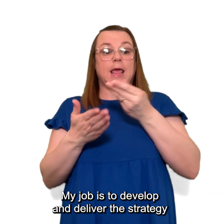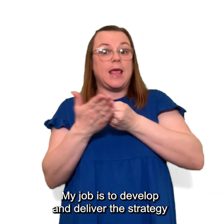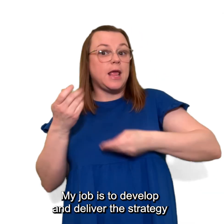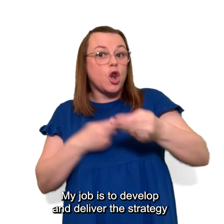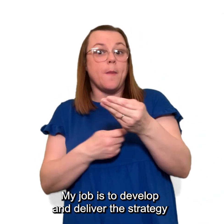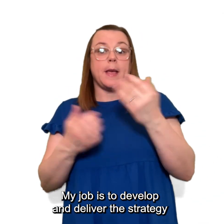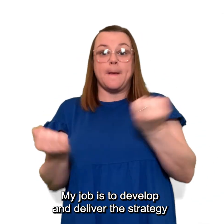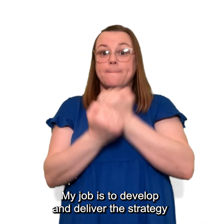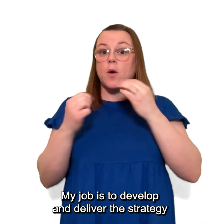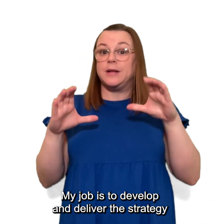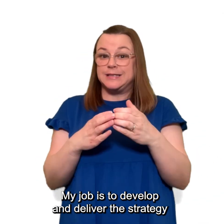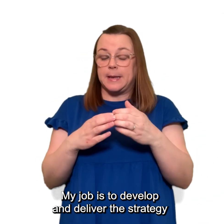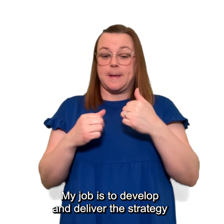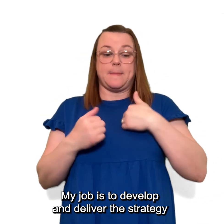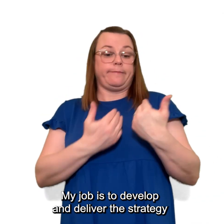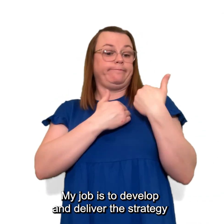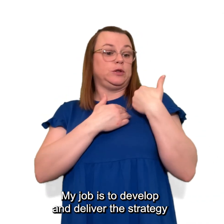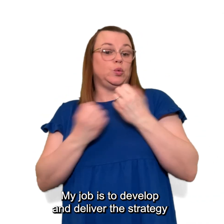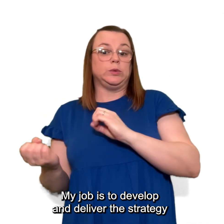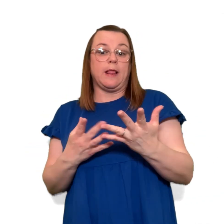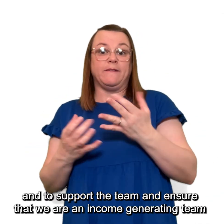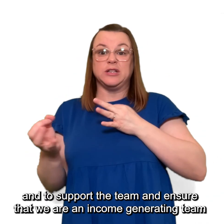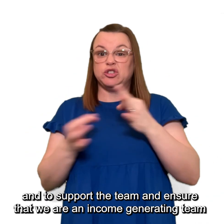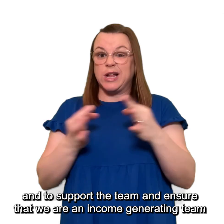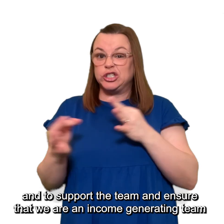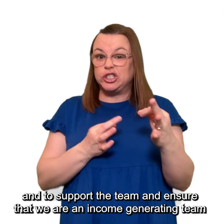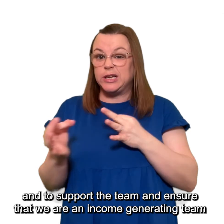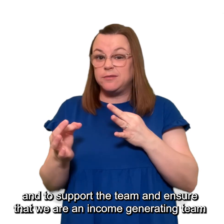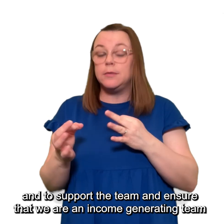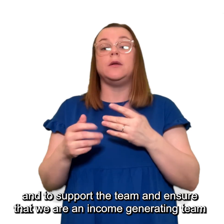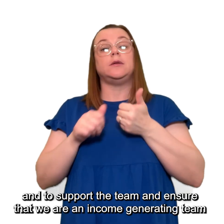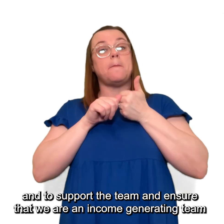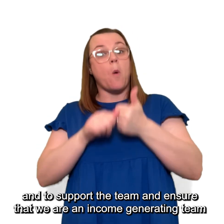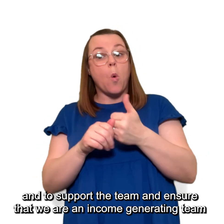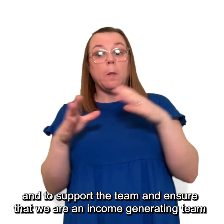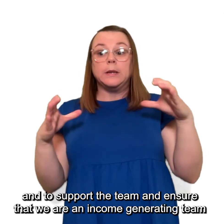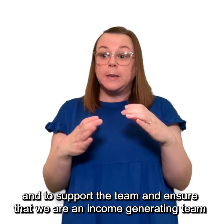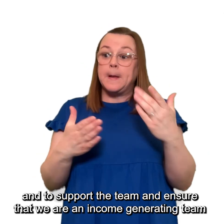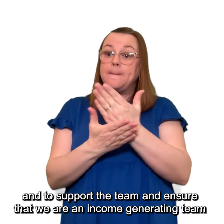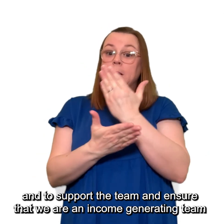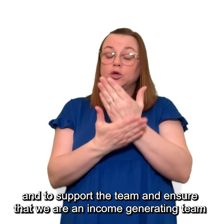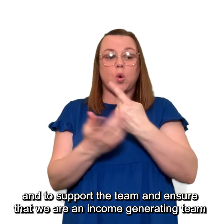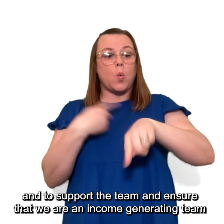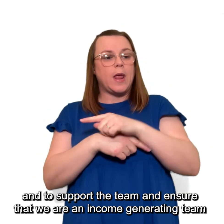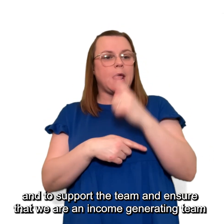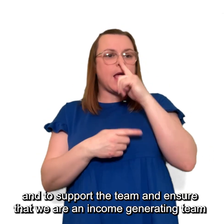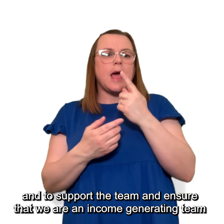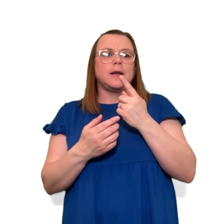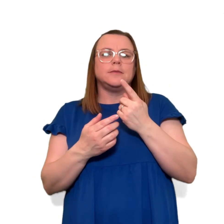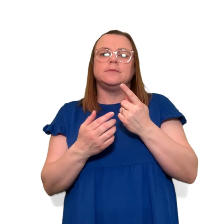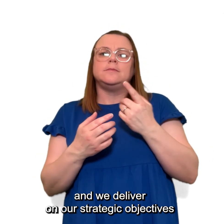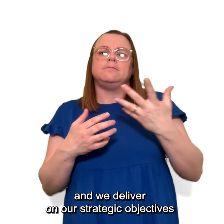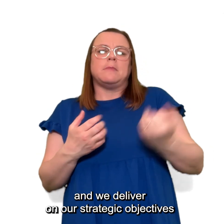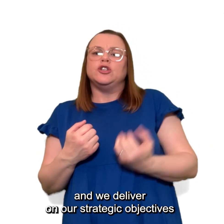Refuge. My job is to develop and deliver the strategy and to support the team, ensure that we are an income generating